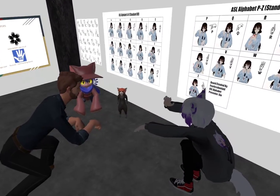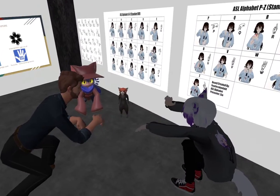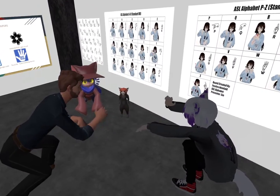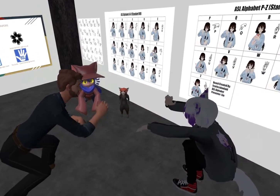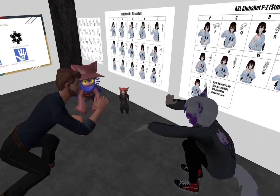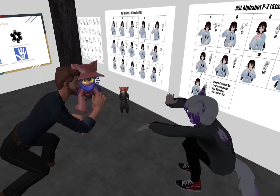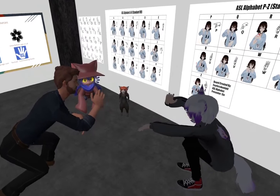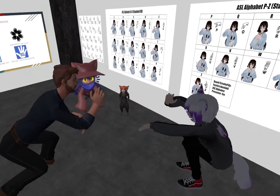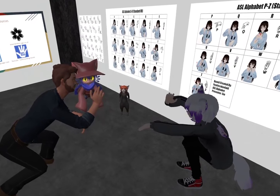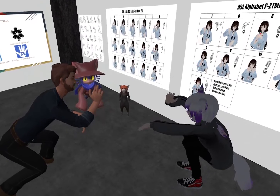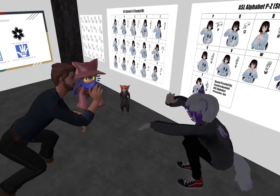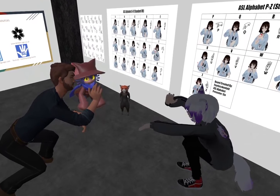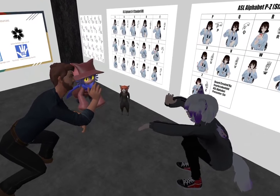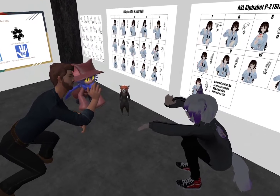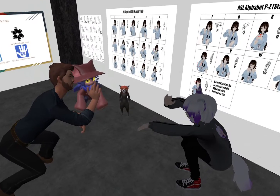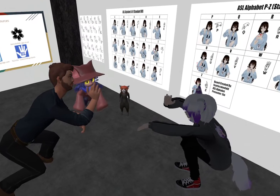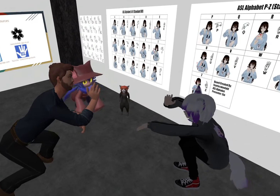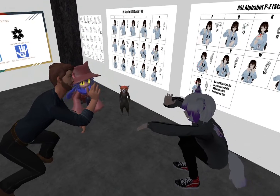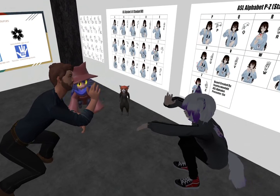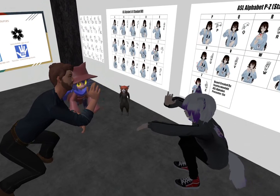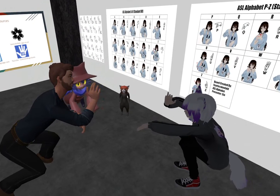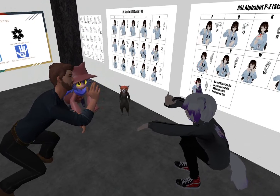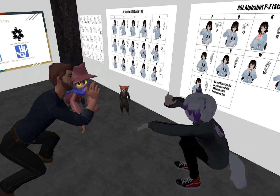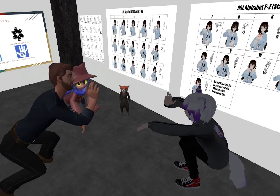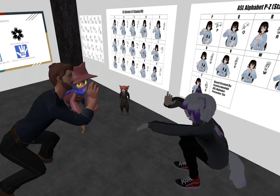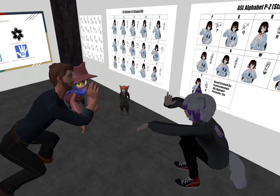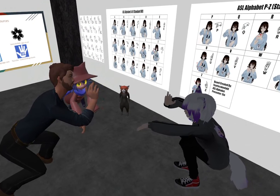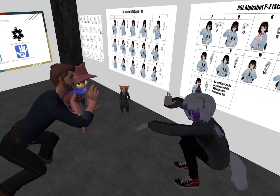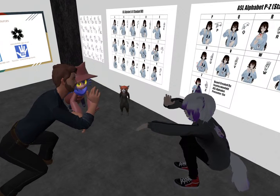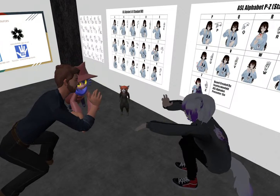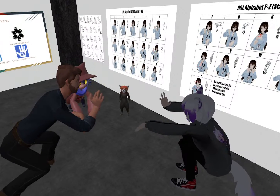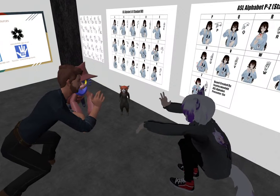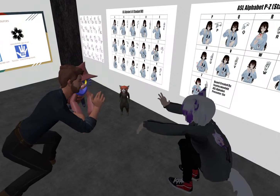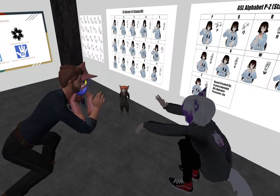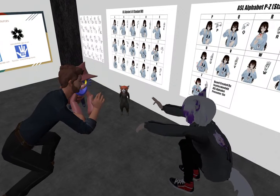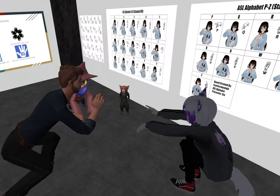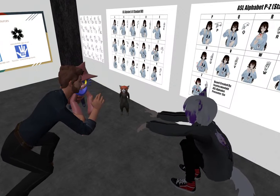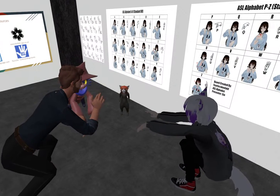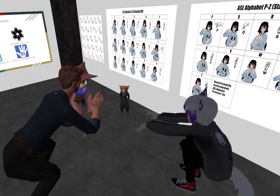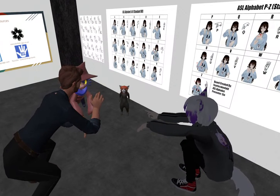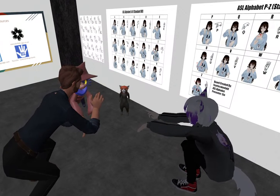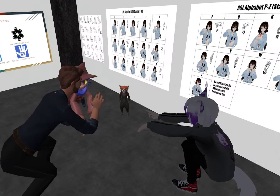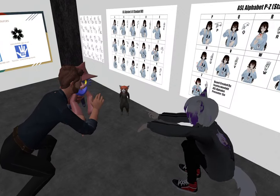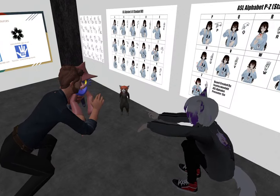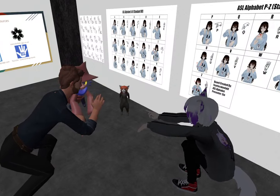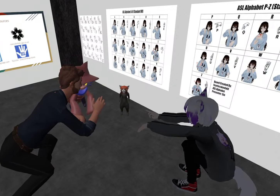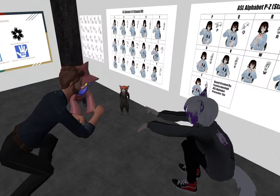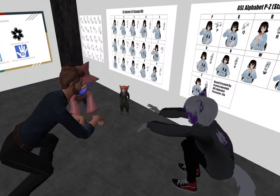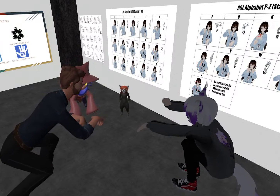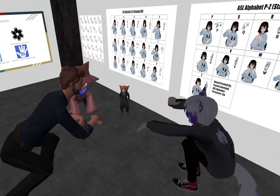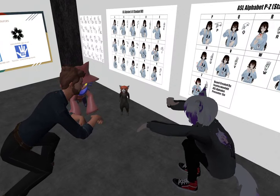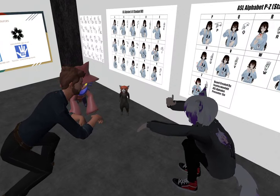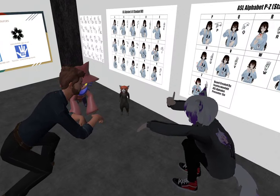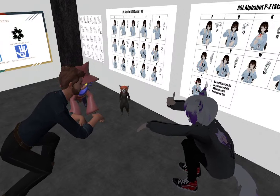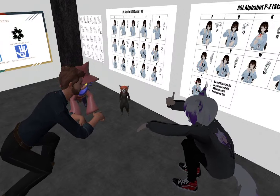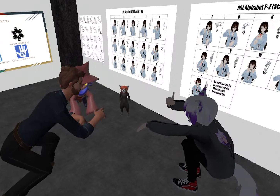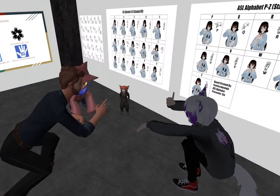C. If I can get it right. Yeah, it's Index. Index. C, and then